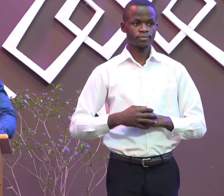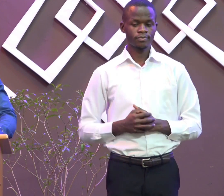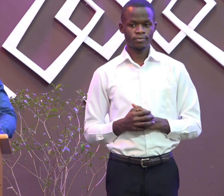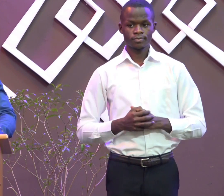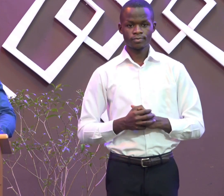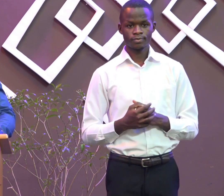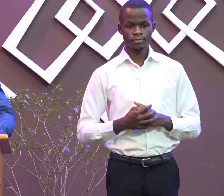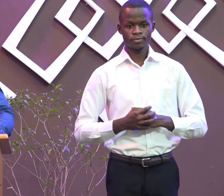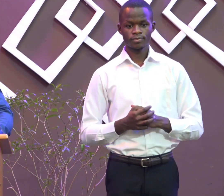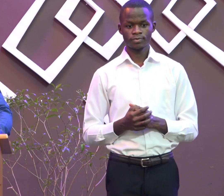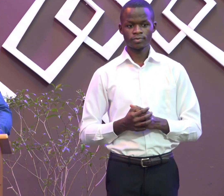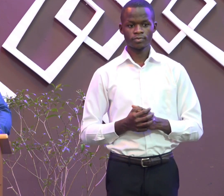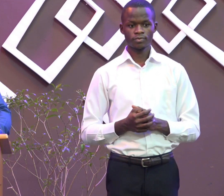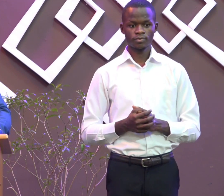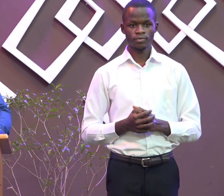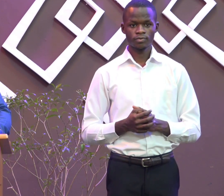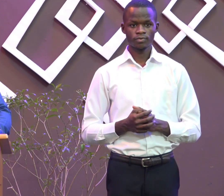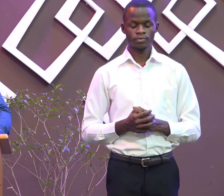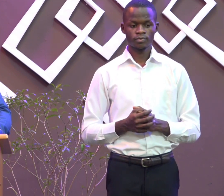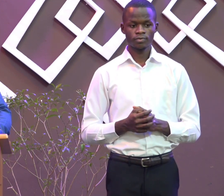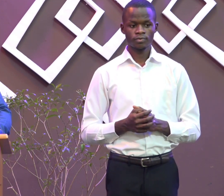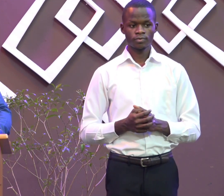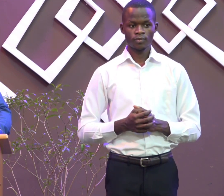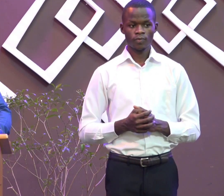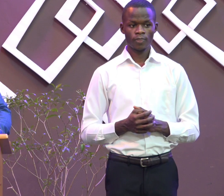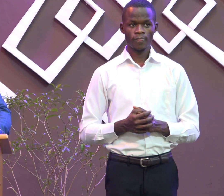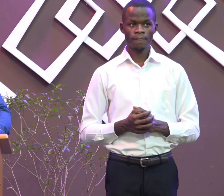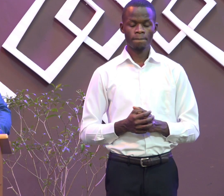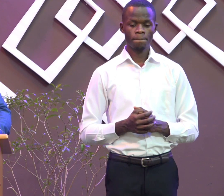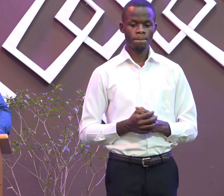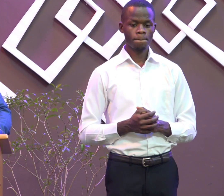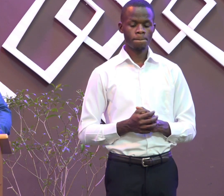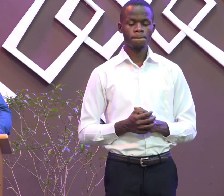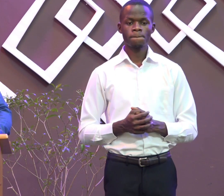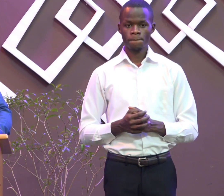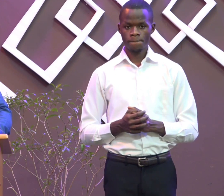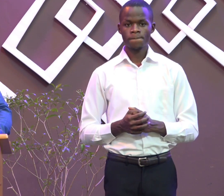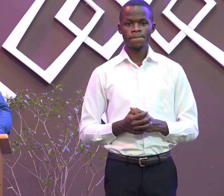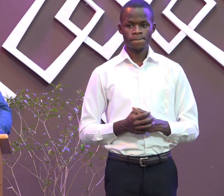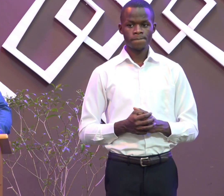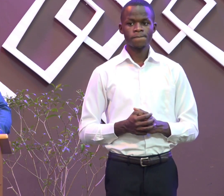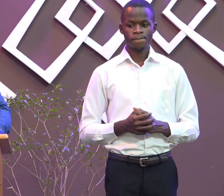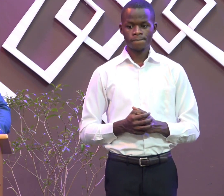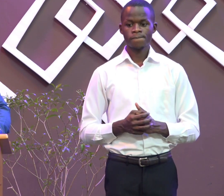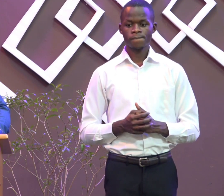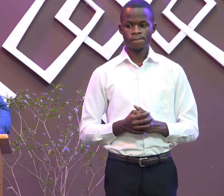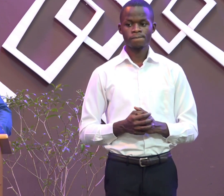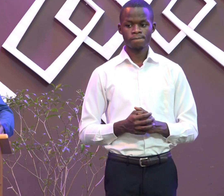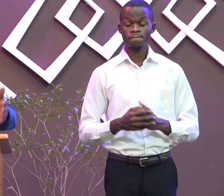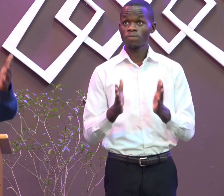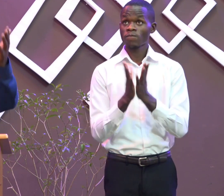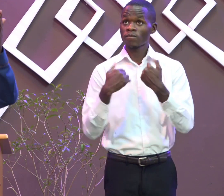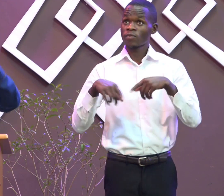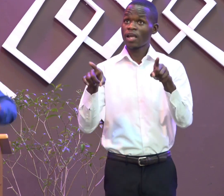various departments, let's do according to the word that has been preached to us, and we obey, and things will be soft for us. Era,